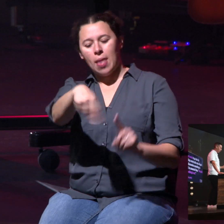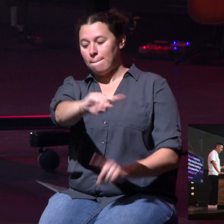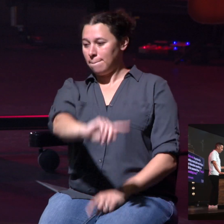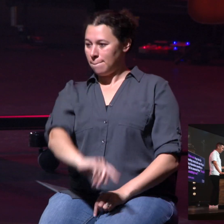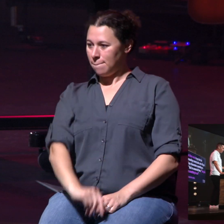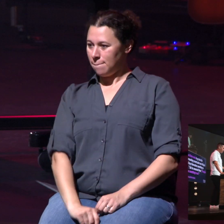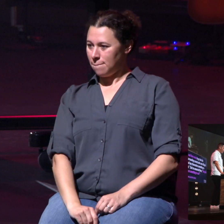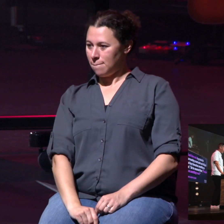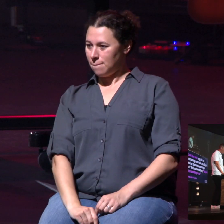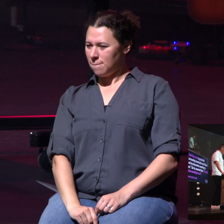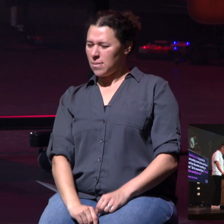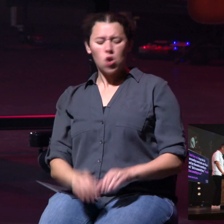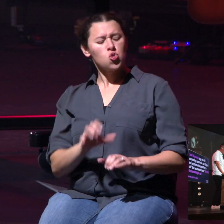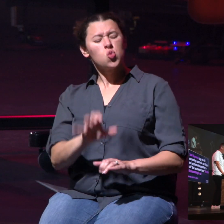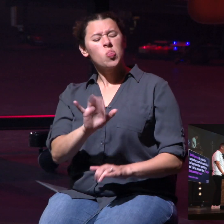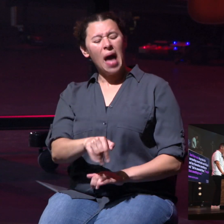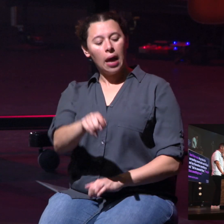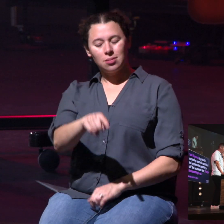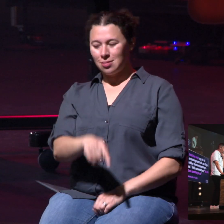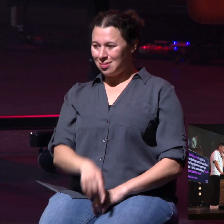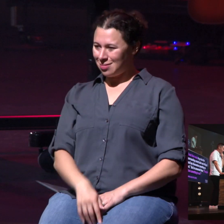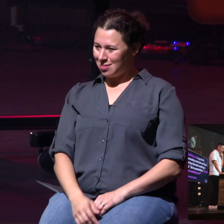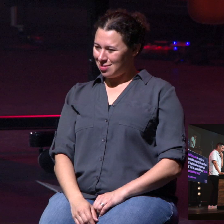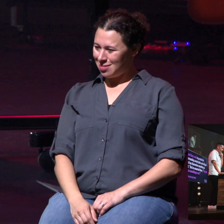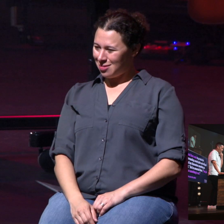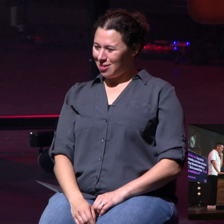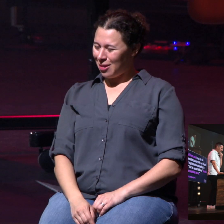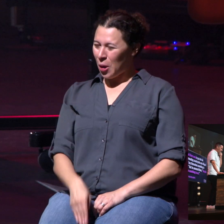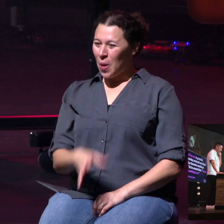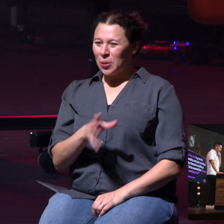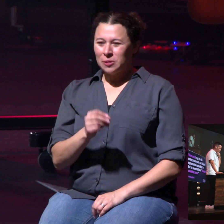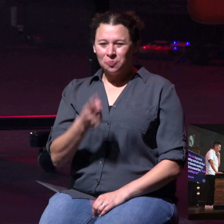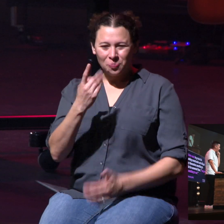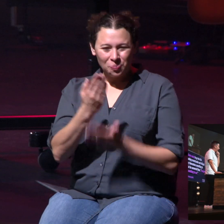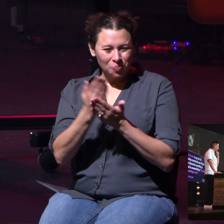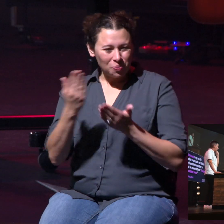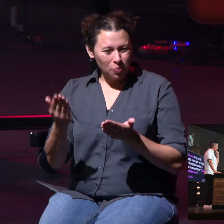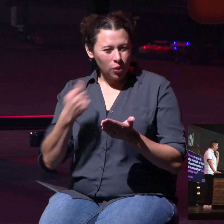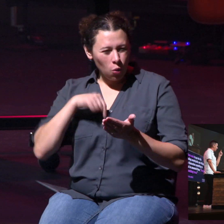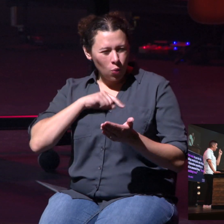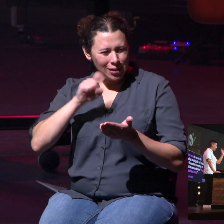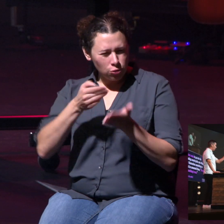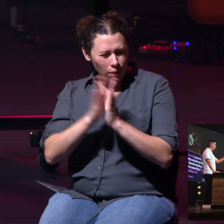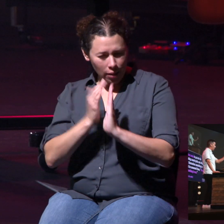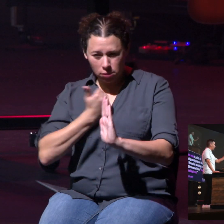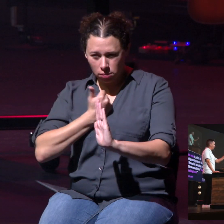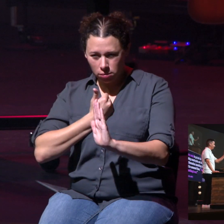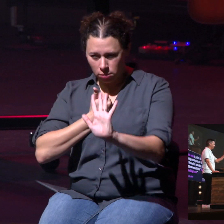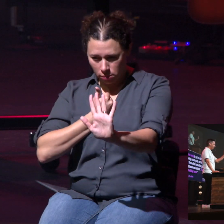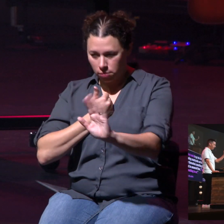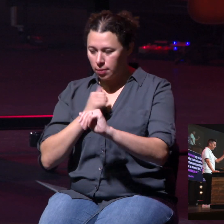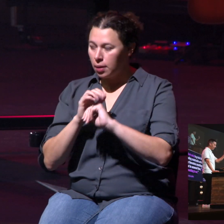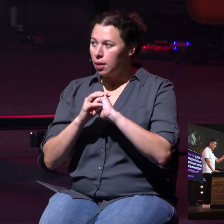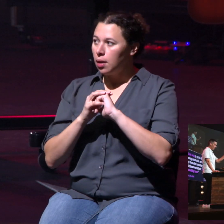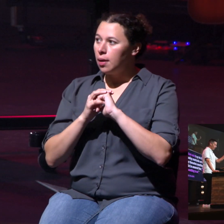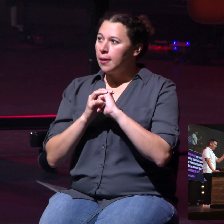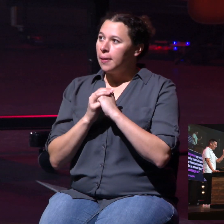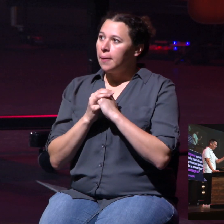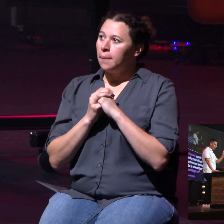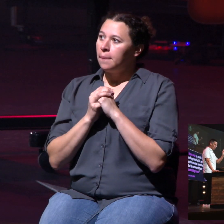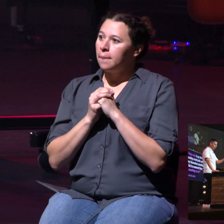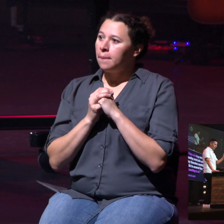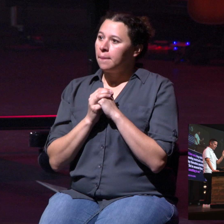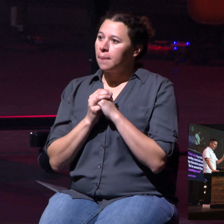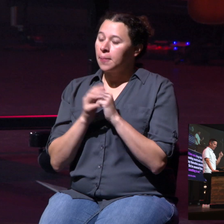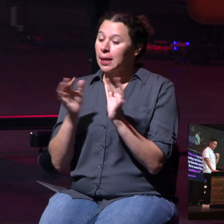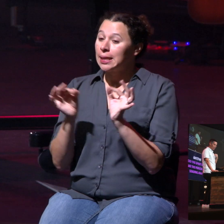really want to do. That's what he really wanted to do. And I think one of the things that we need to ask ourselves is this question. Did